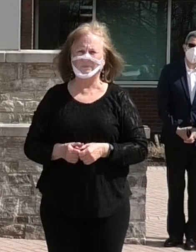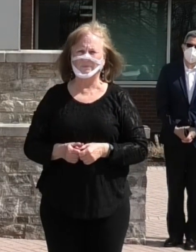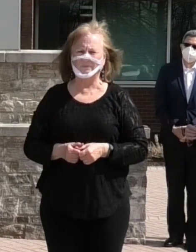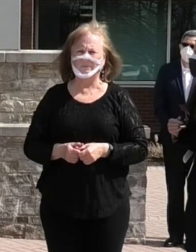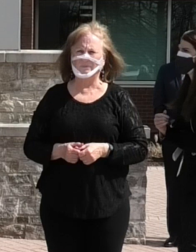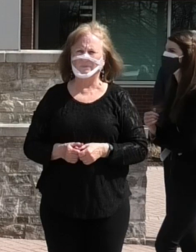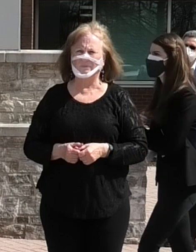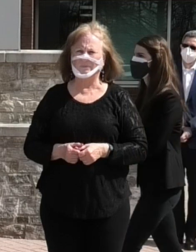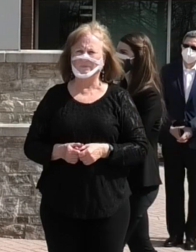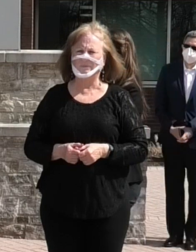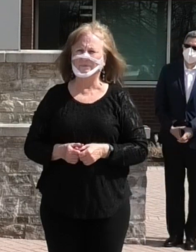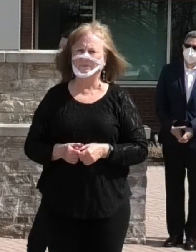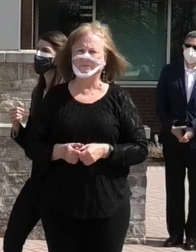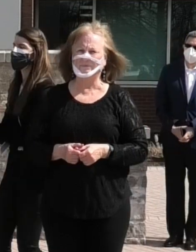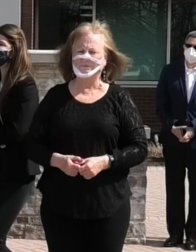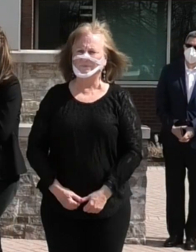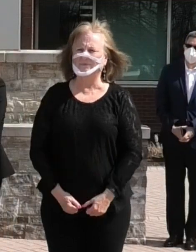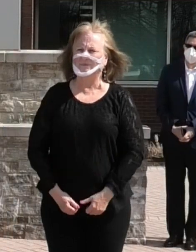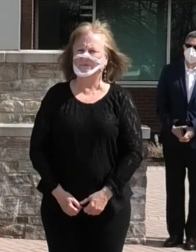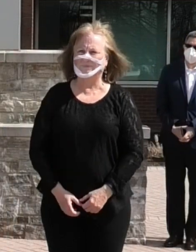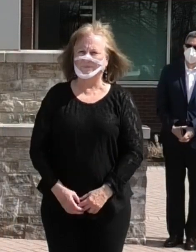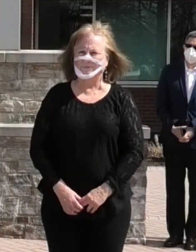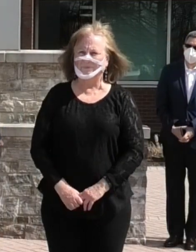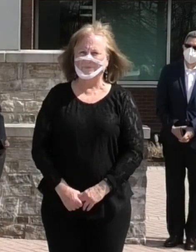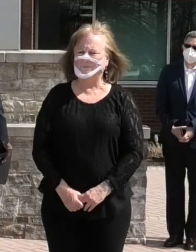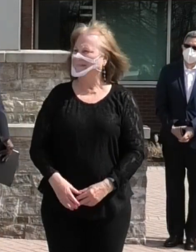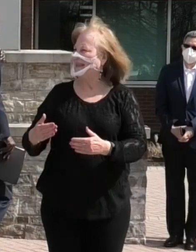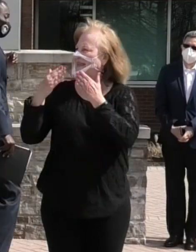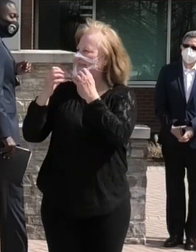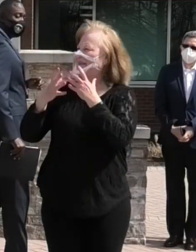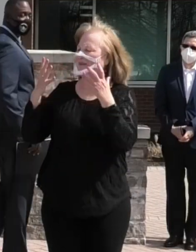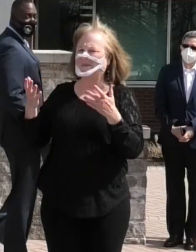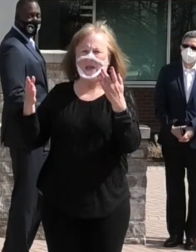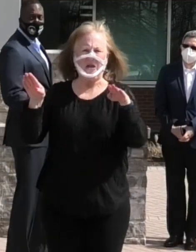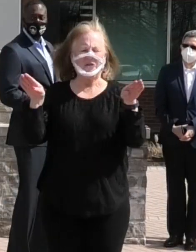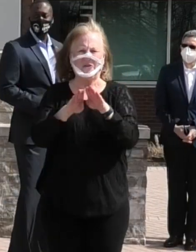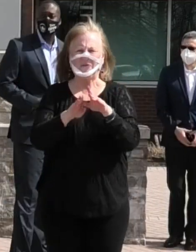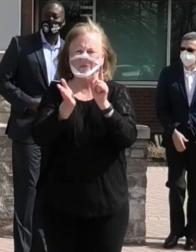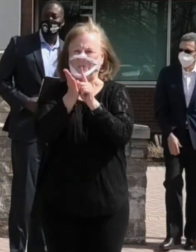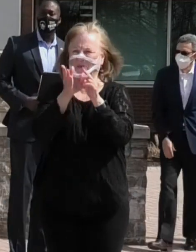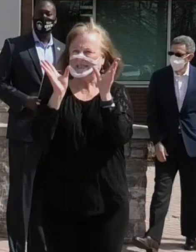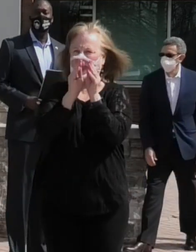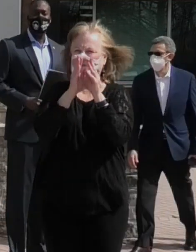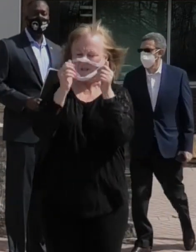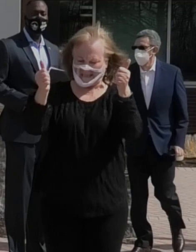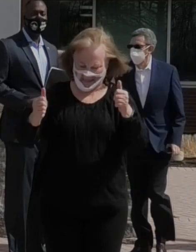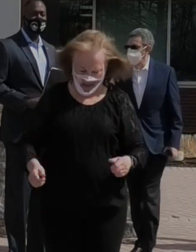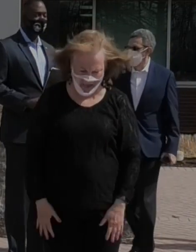Thank you so much. This concludes our press conference.